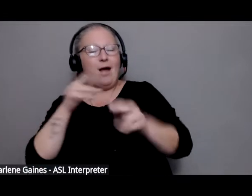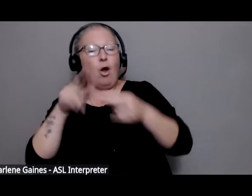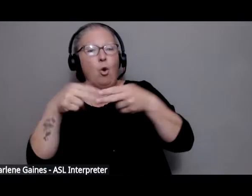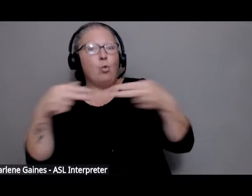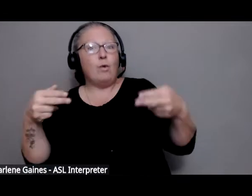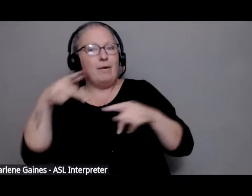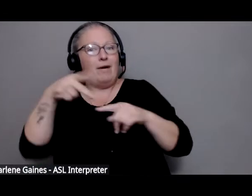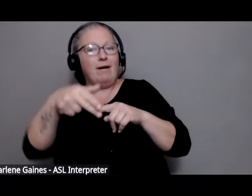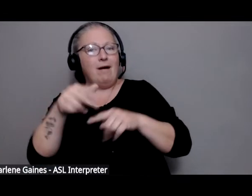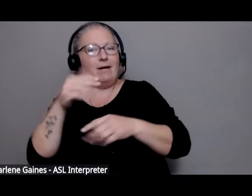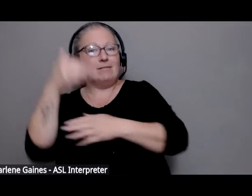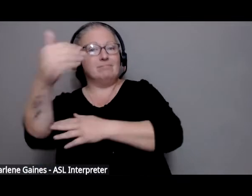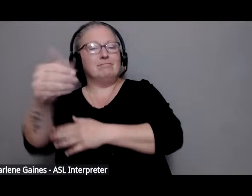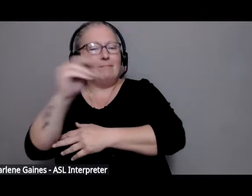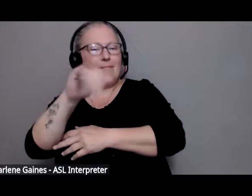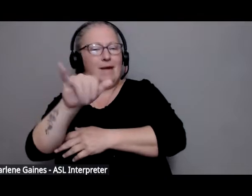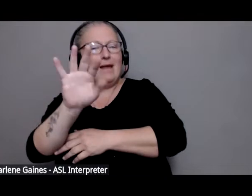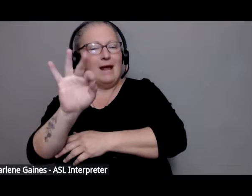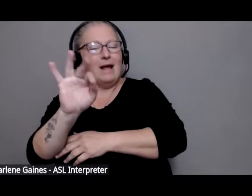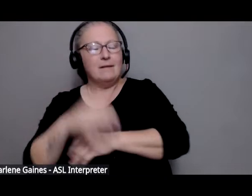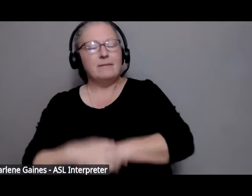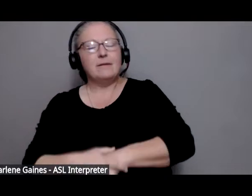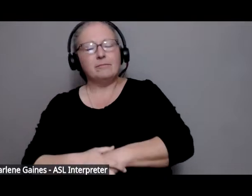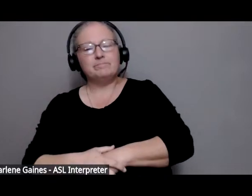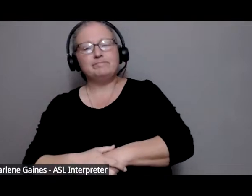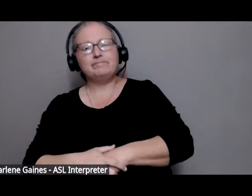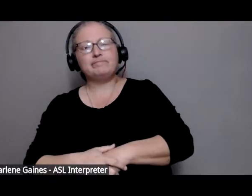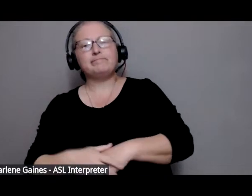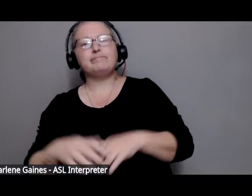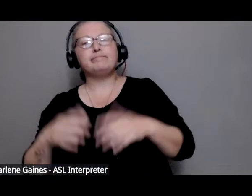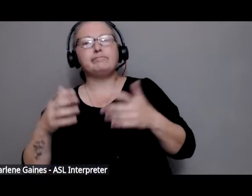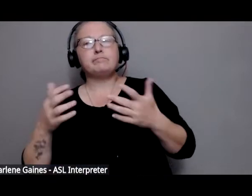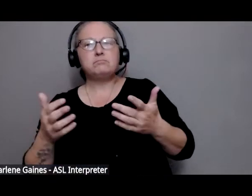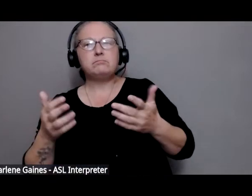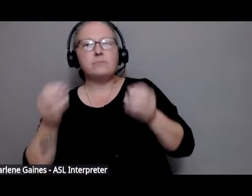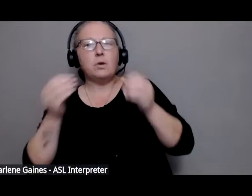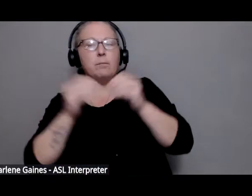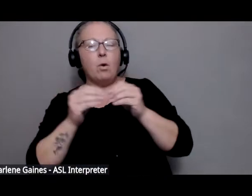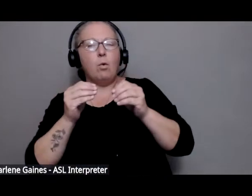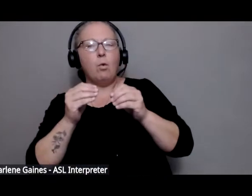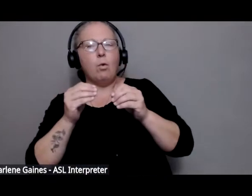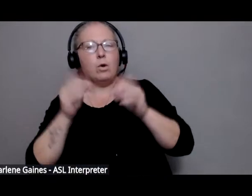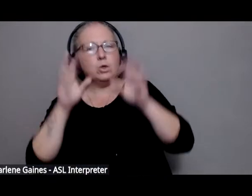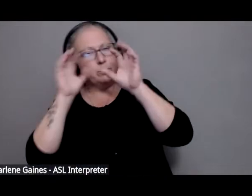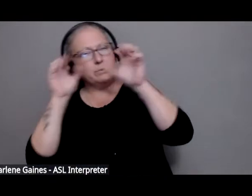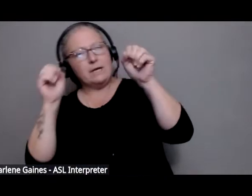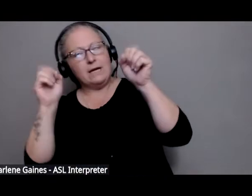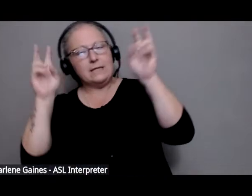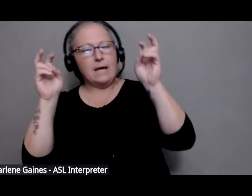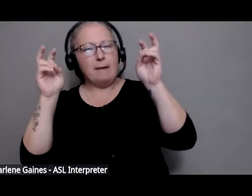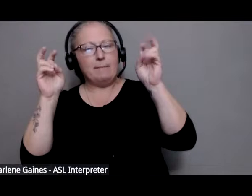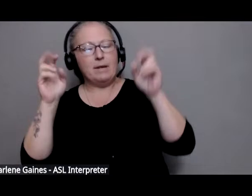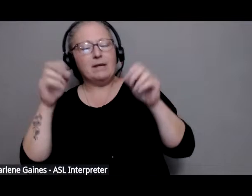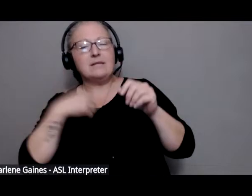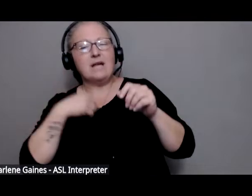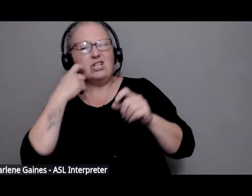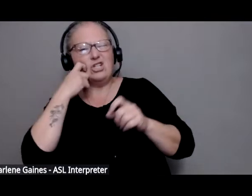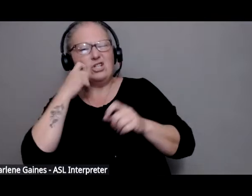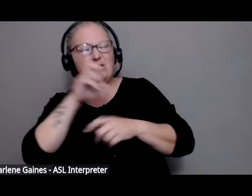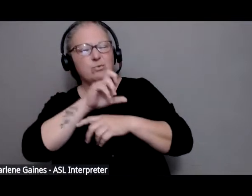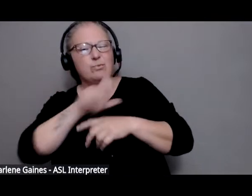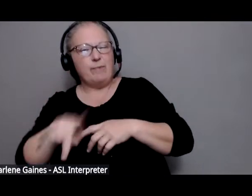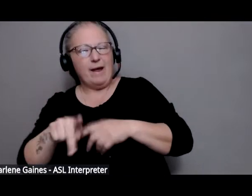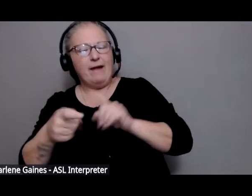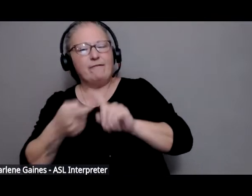on May 9th. Just on a couple of more dedicated superintendent topics, I just returned